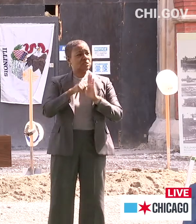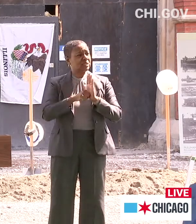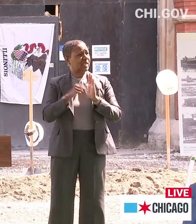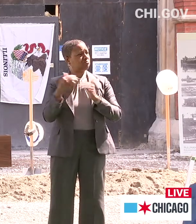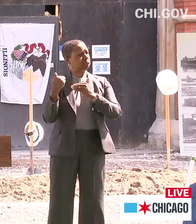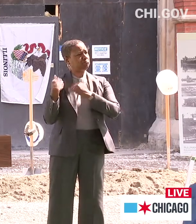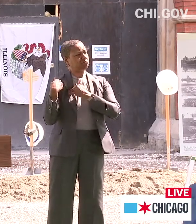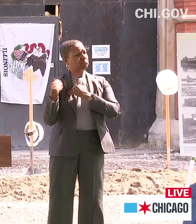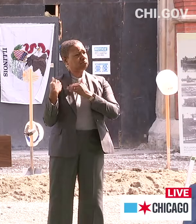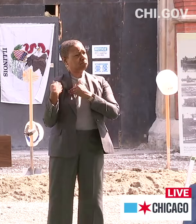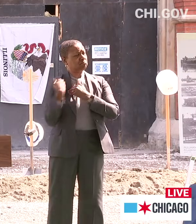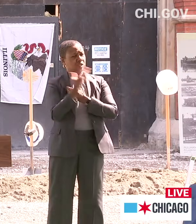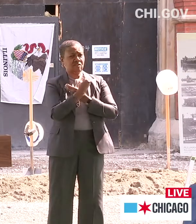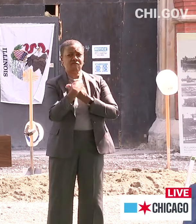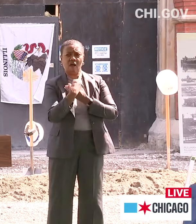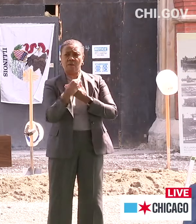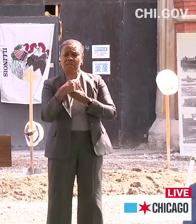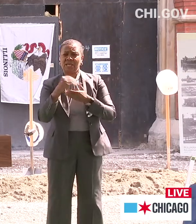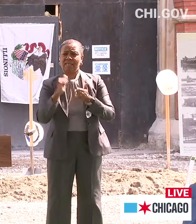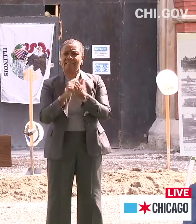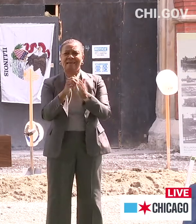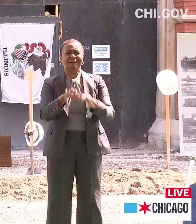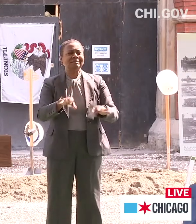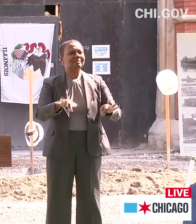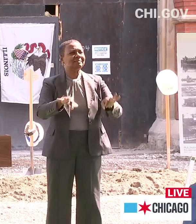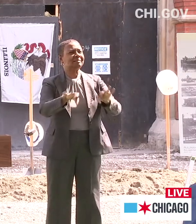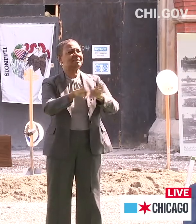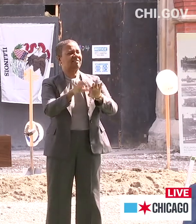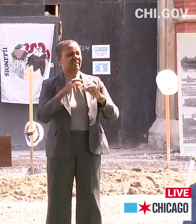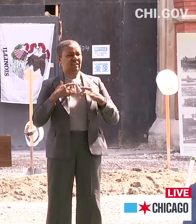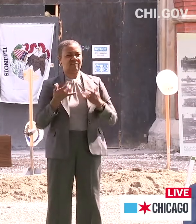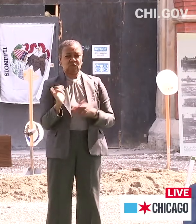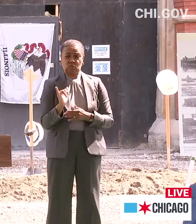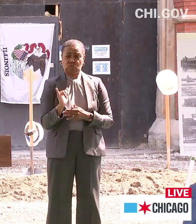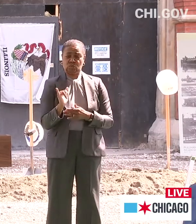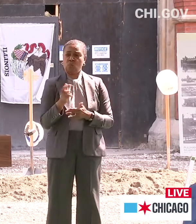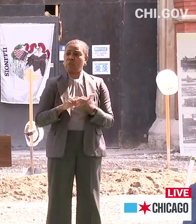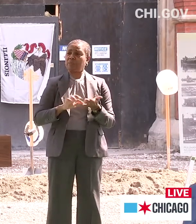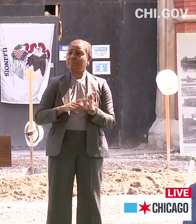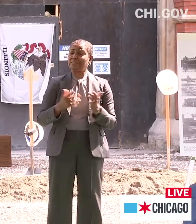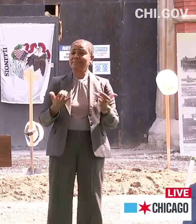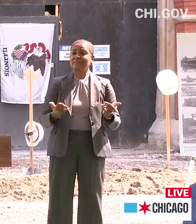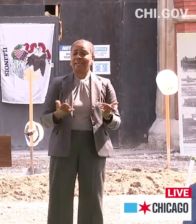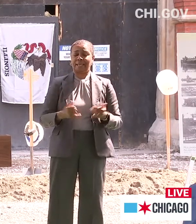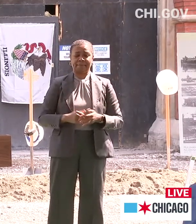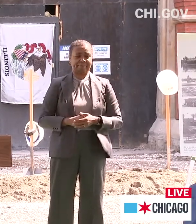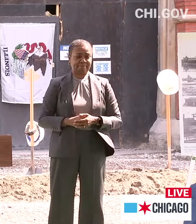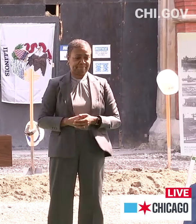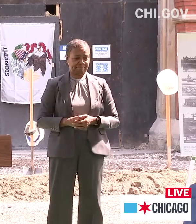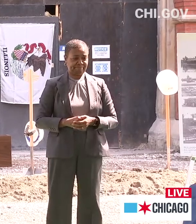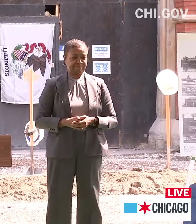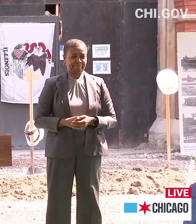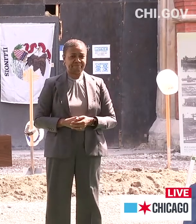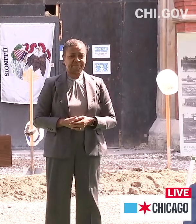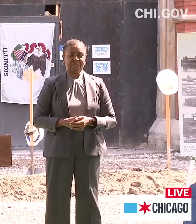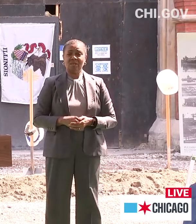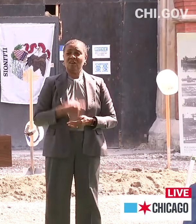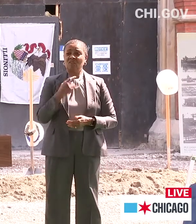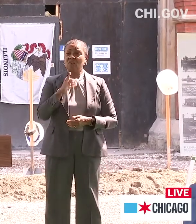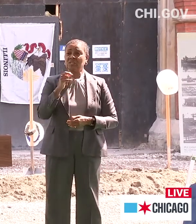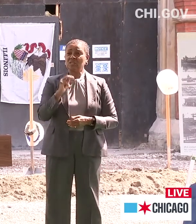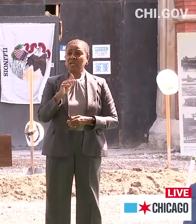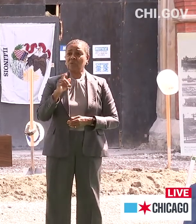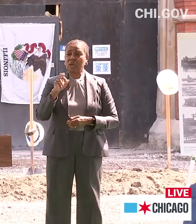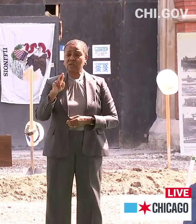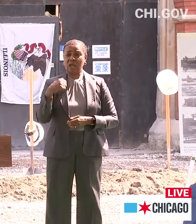played in that significant event and what it means to us today. So for John Rogner, who